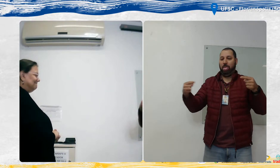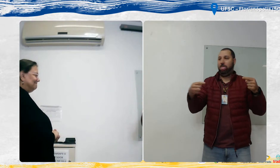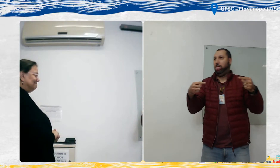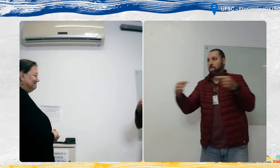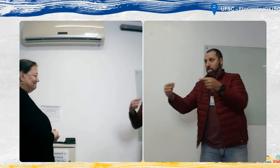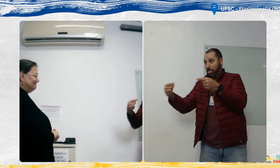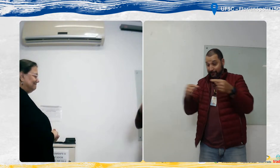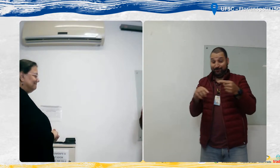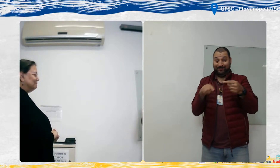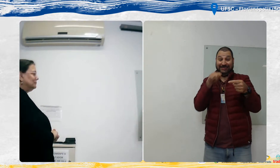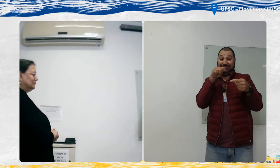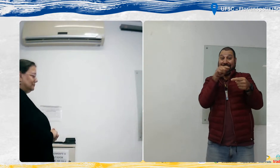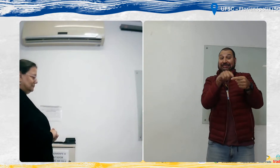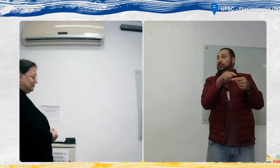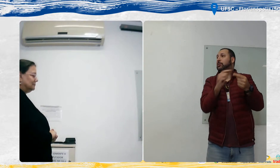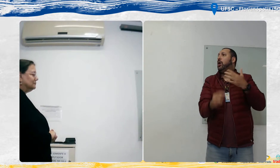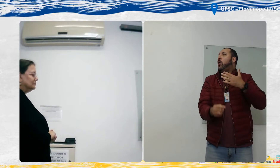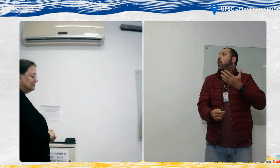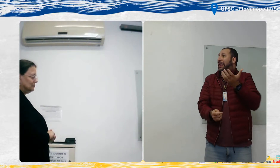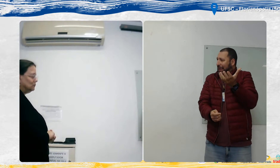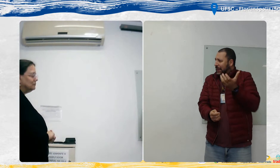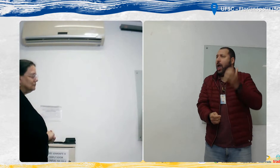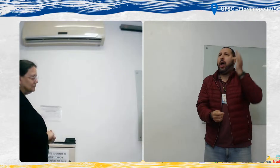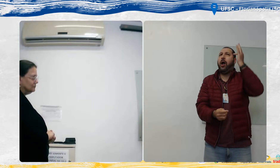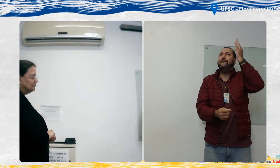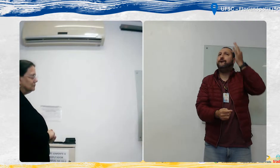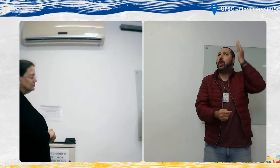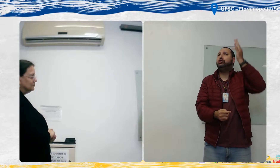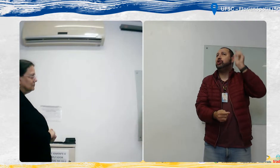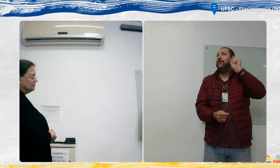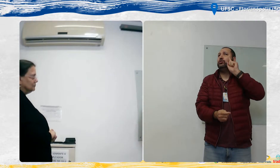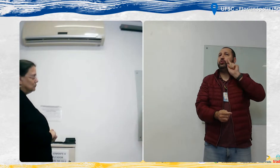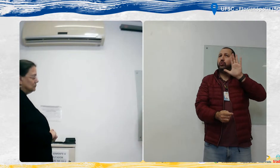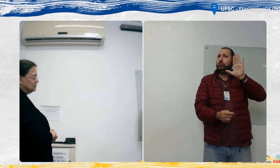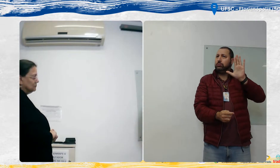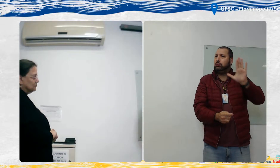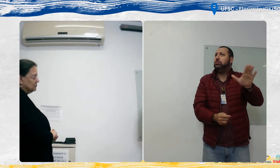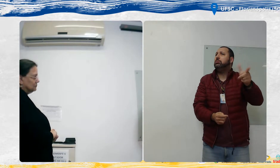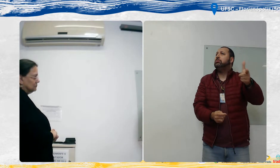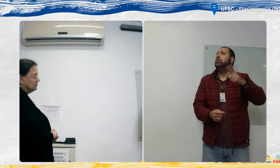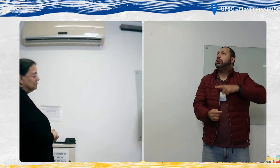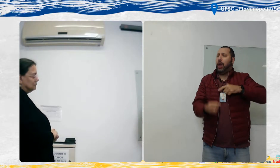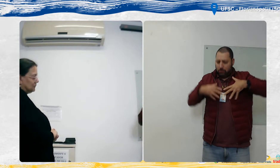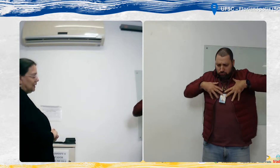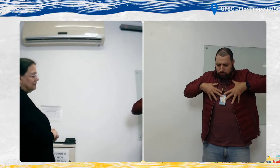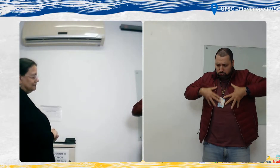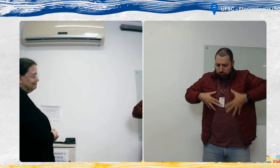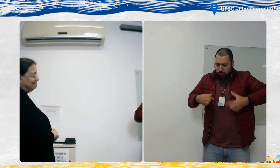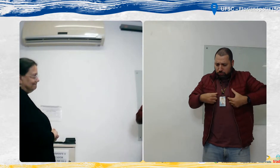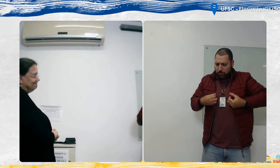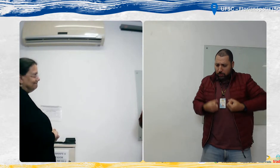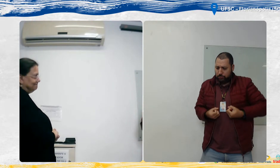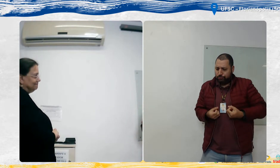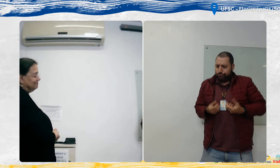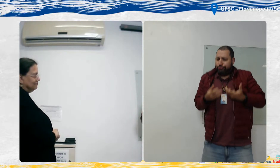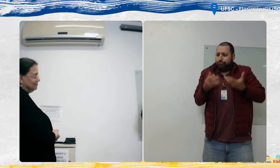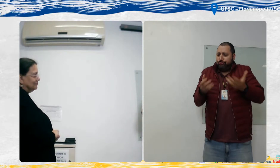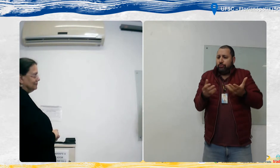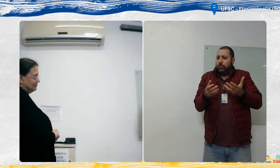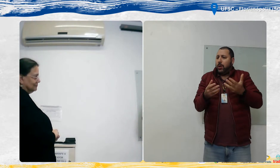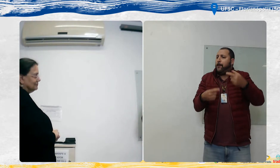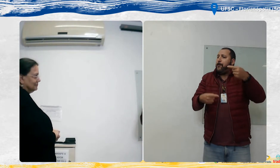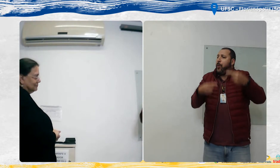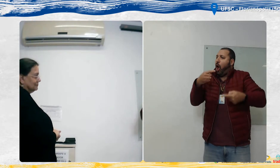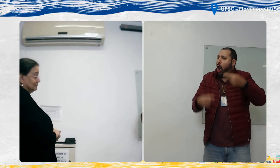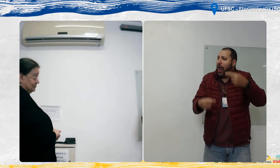know? And how would that work? How would that complement each other? And knowing